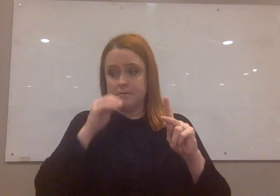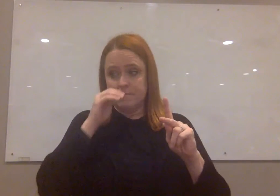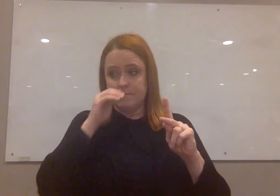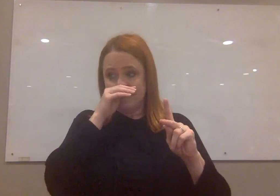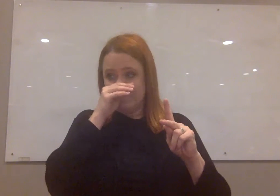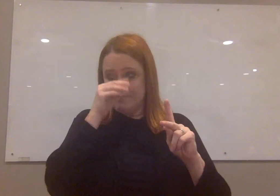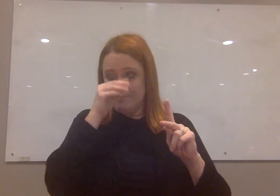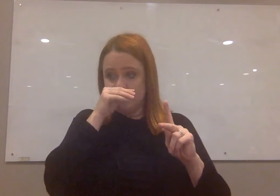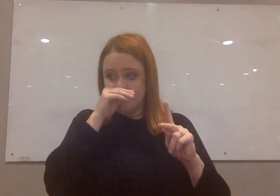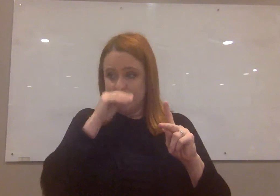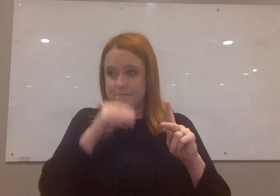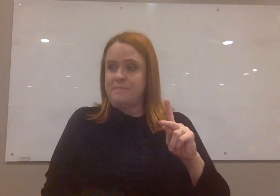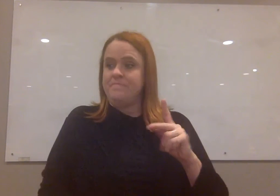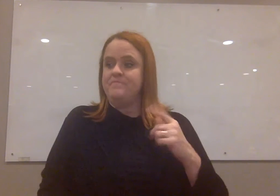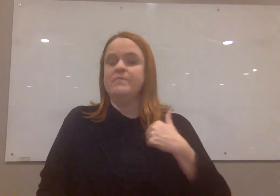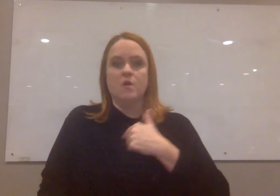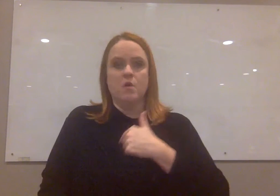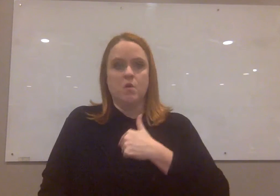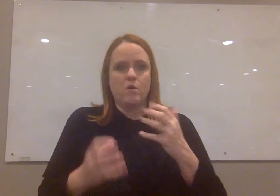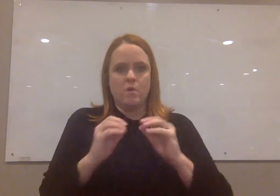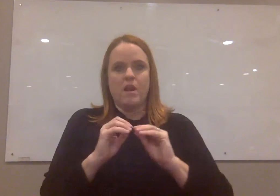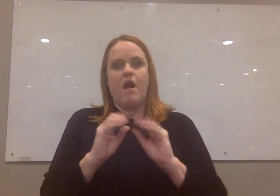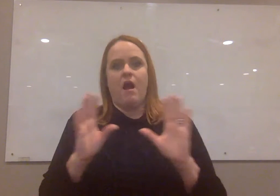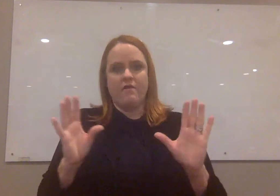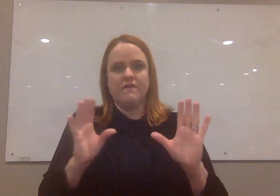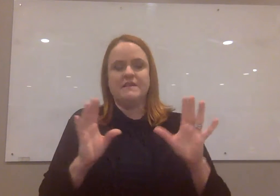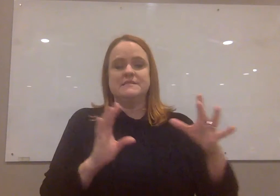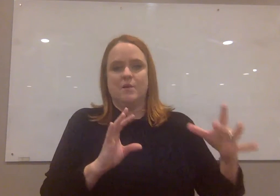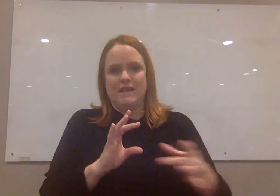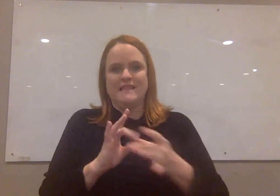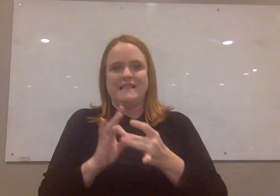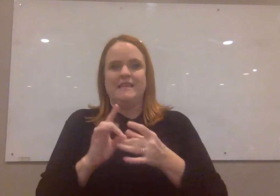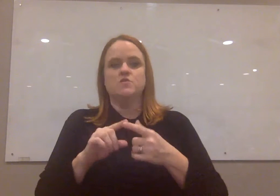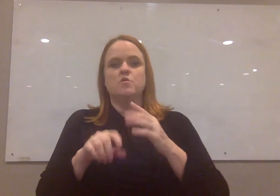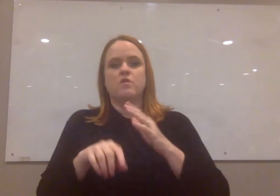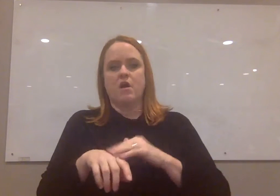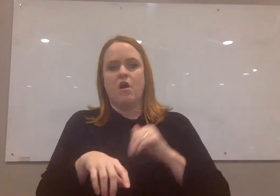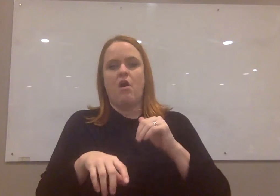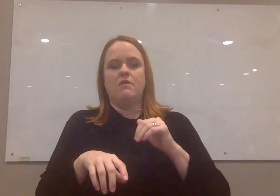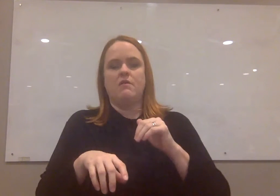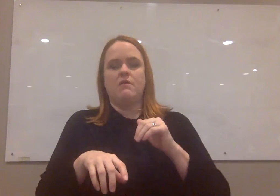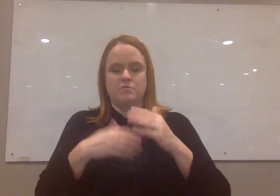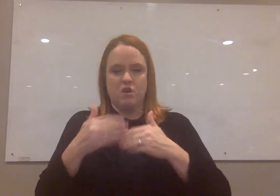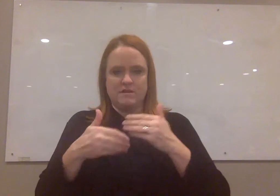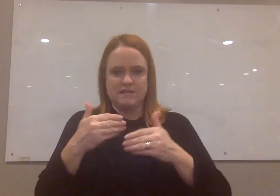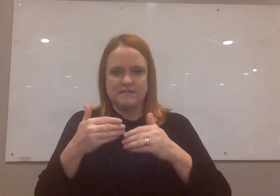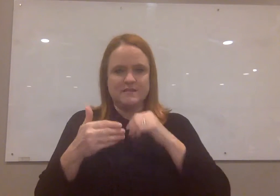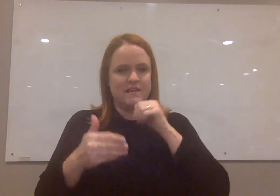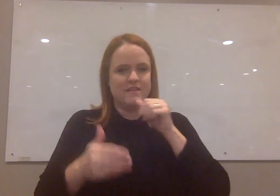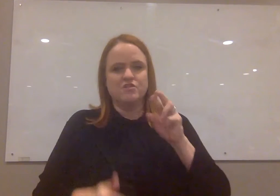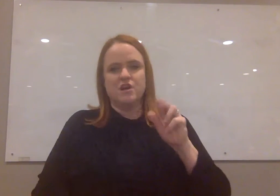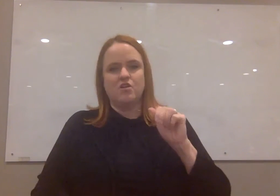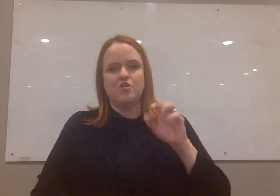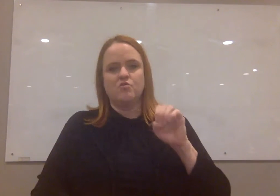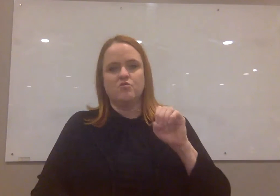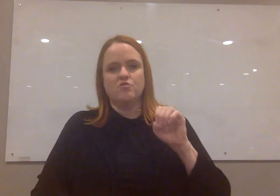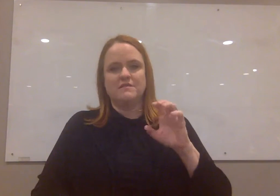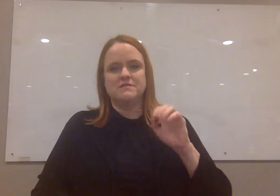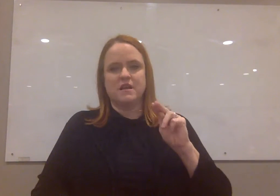make it obvious that we're linking to the calling process and that there's not a race condition in the linking. Like there's between spawn and then link